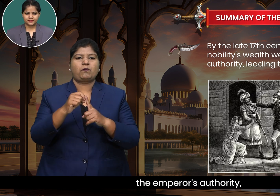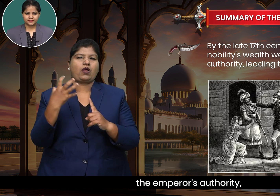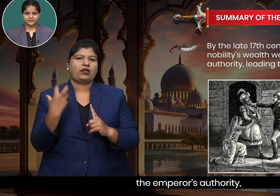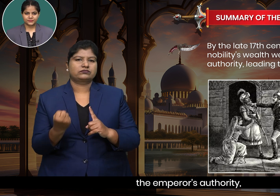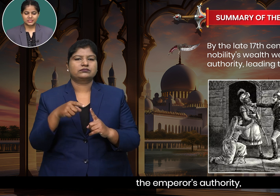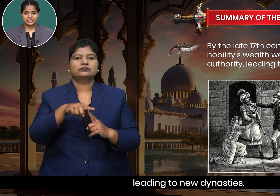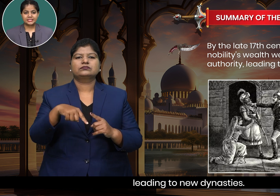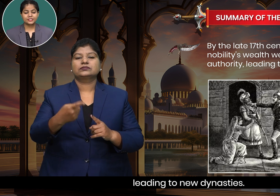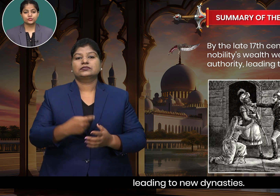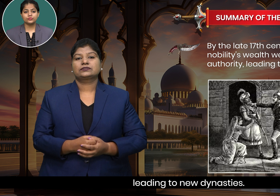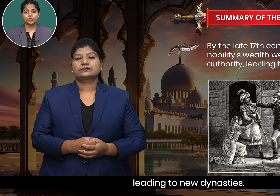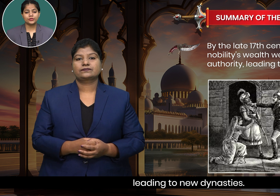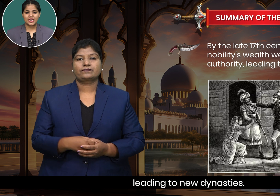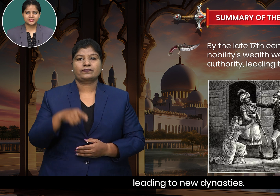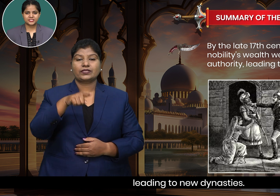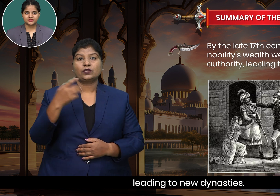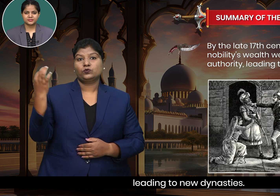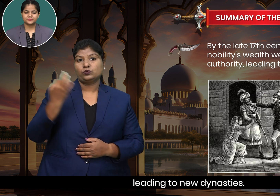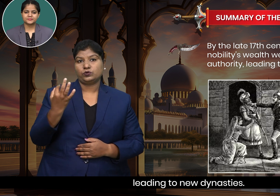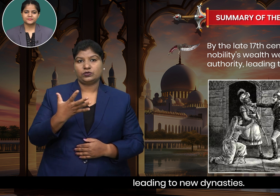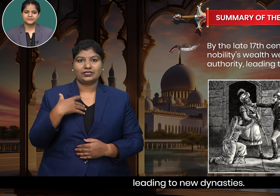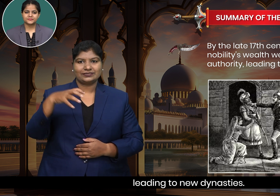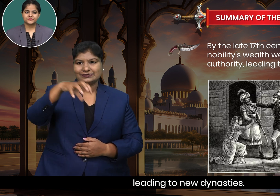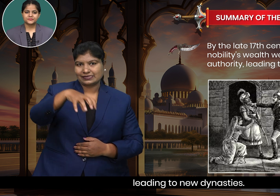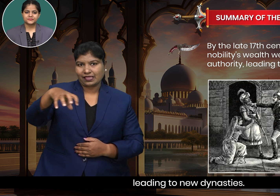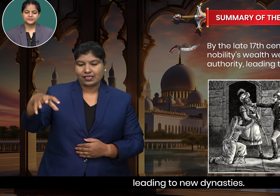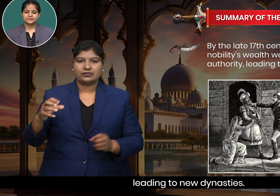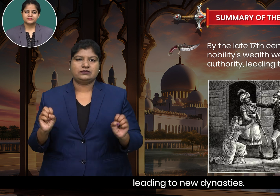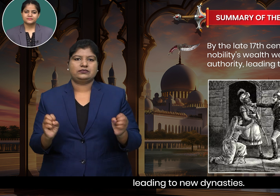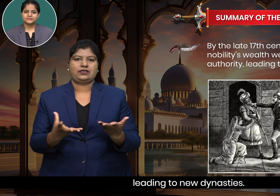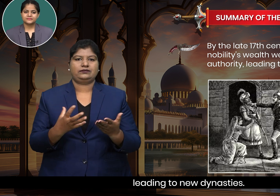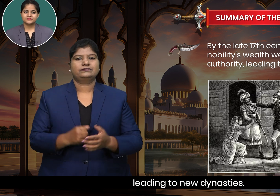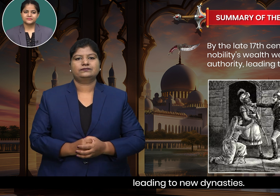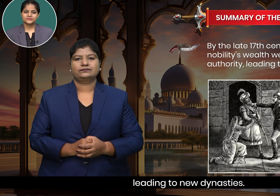authority, leading to new dynasties.